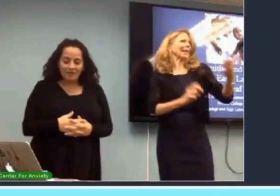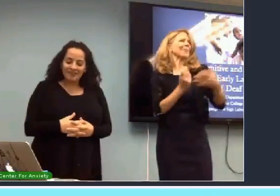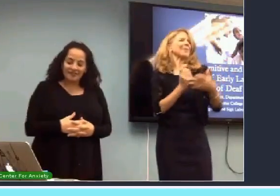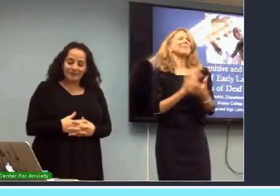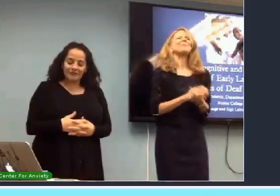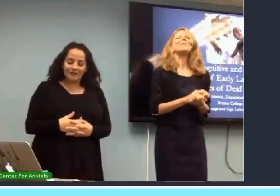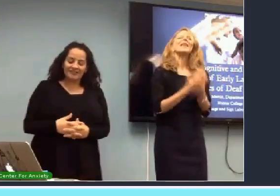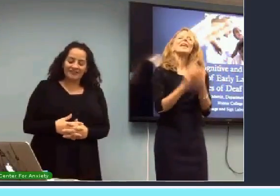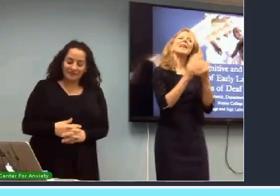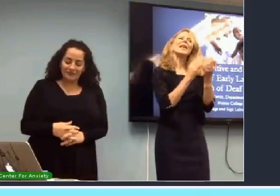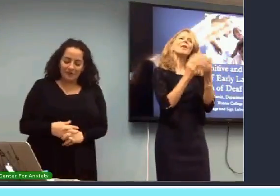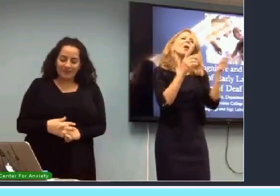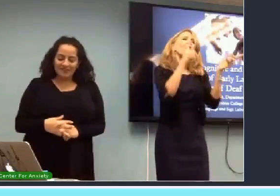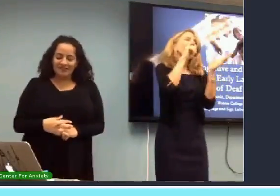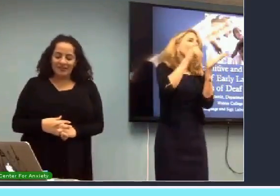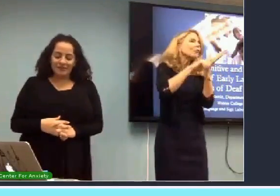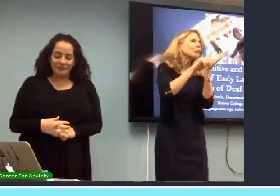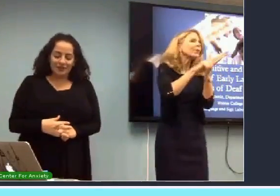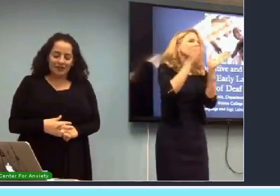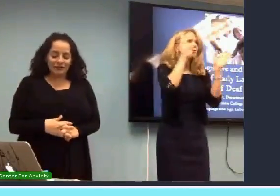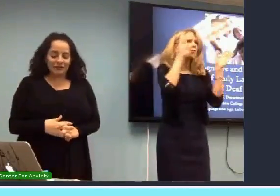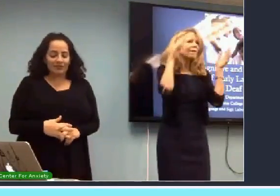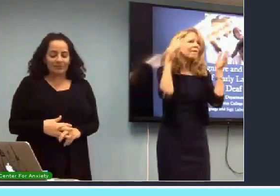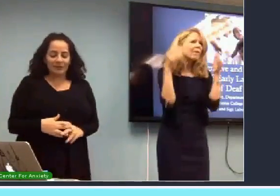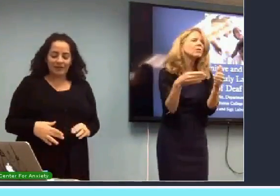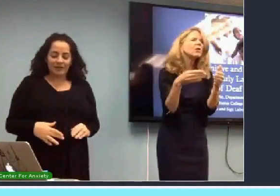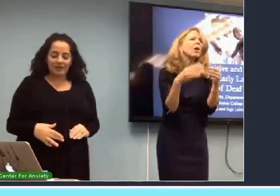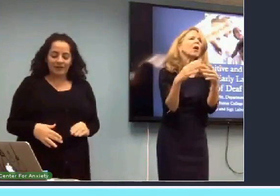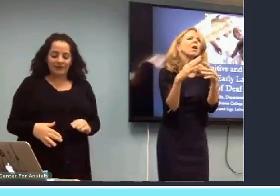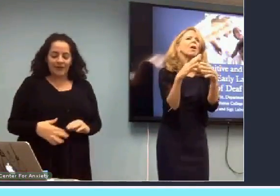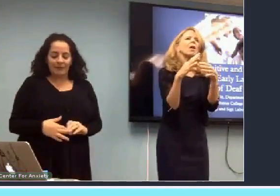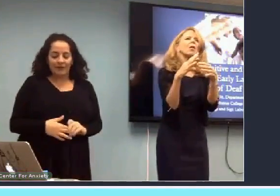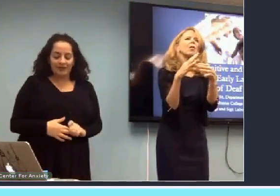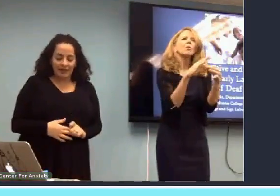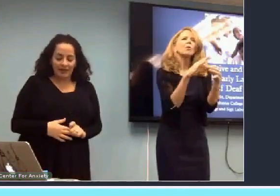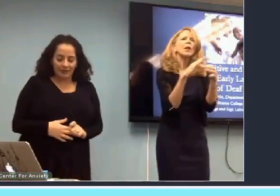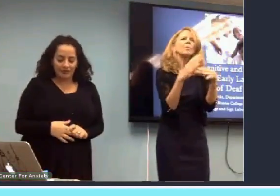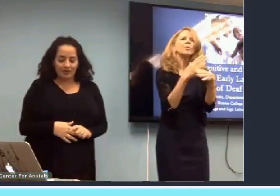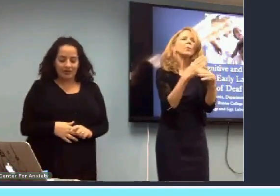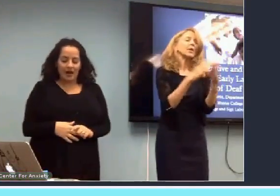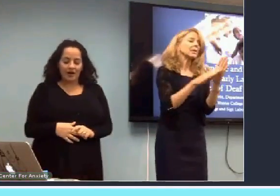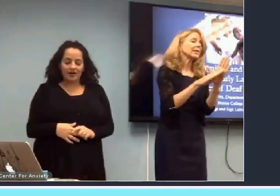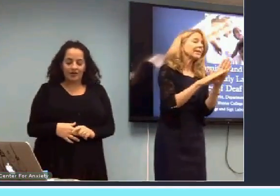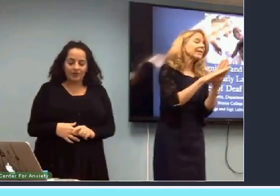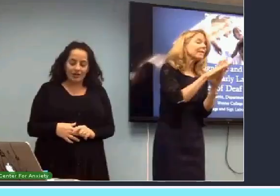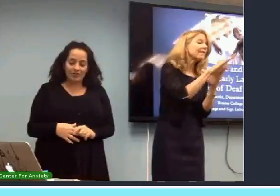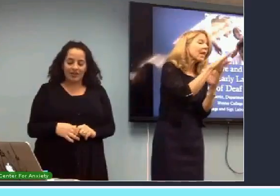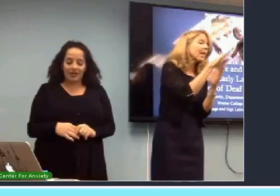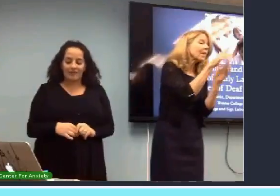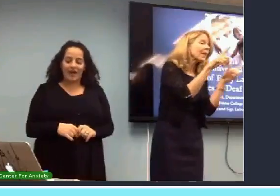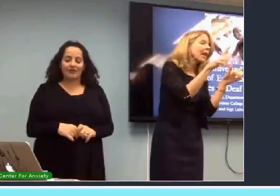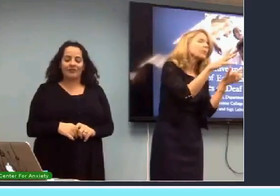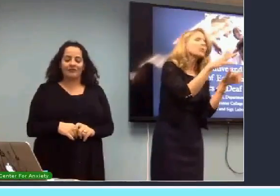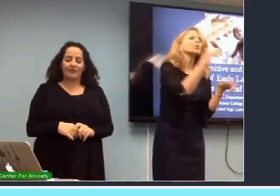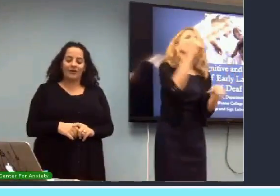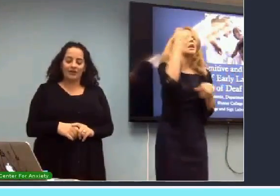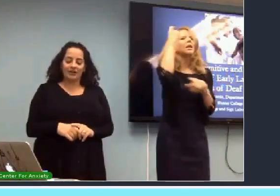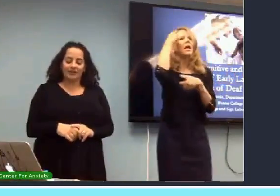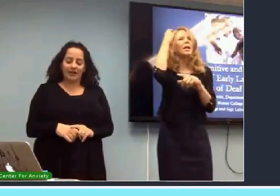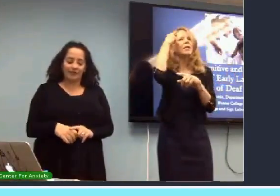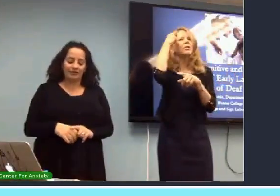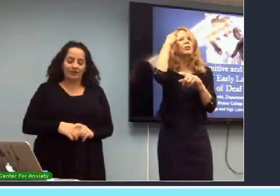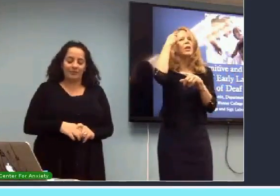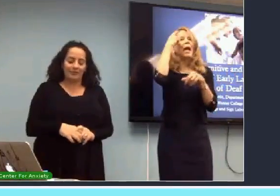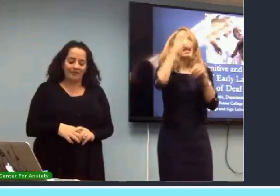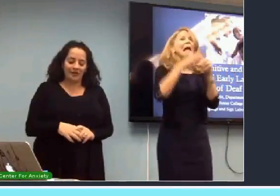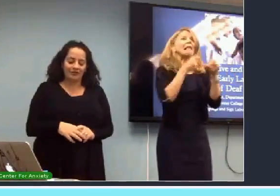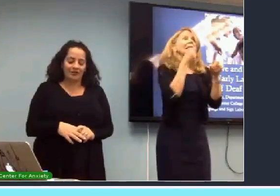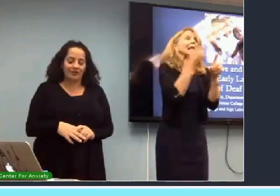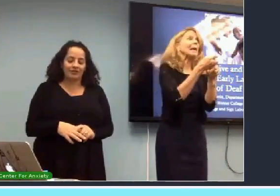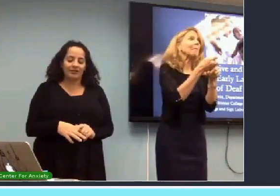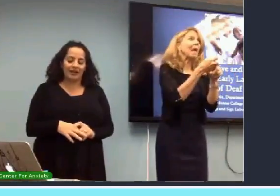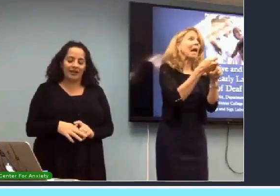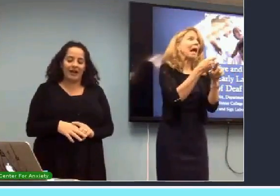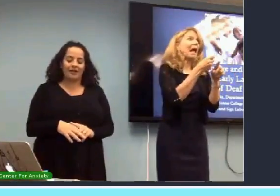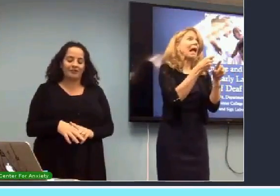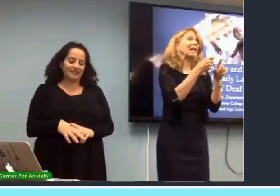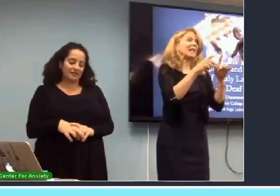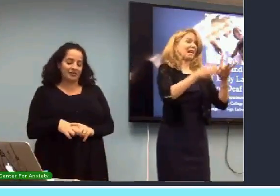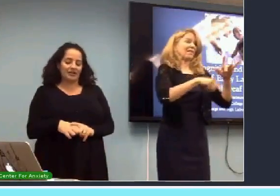And her research focuses on the relations between developing language and cognition and the impact of early language deprivation and delayed